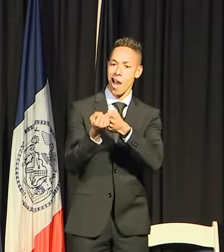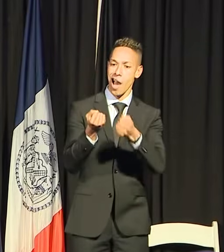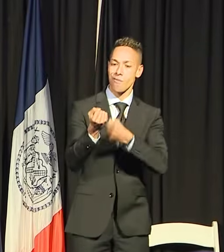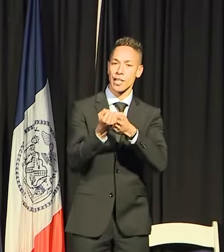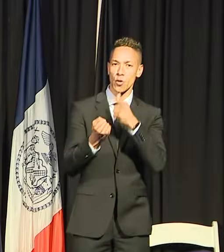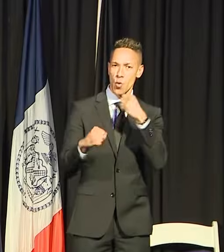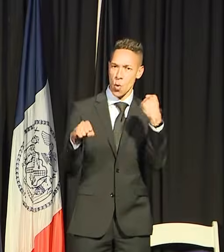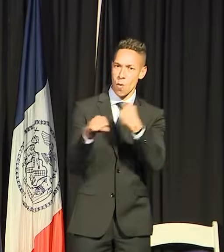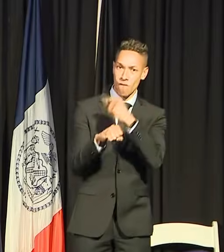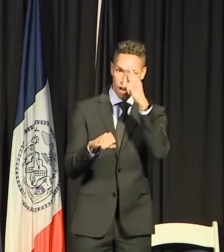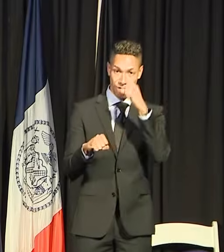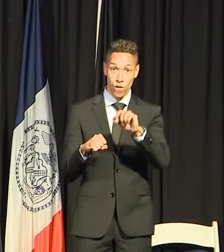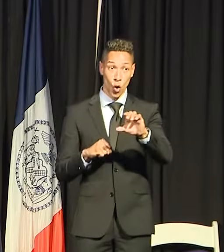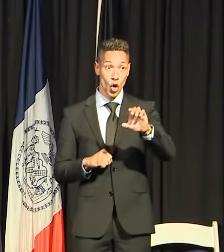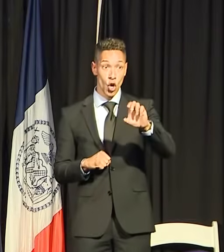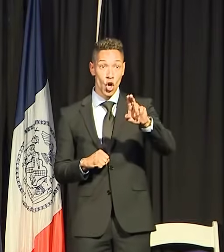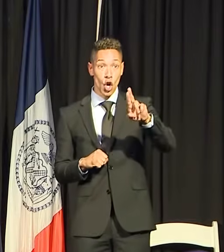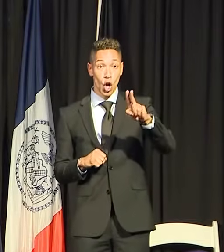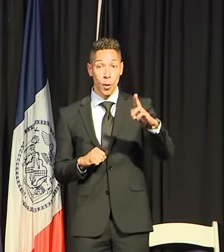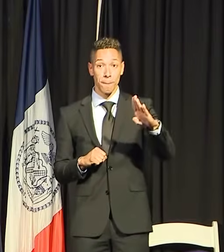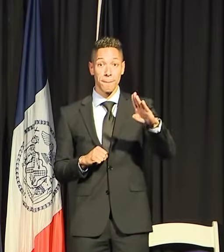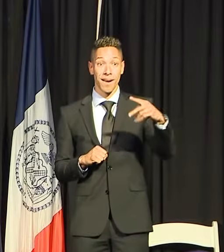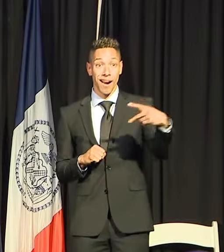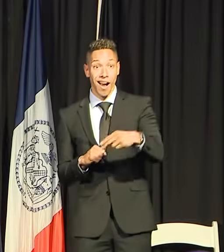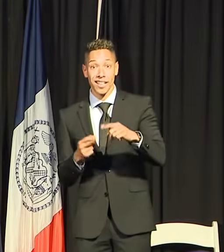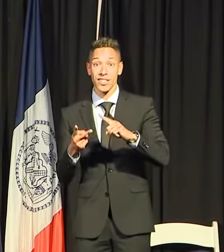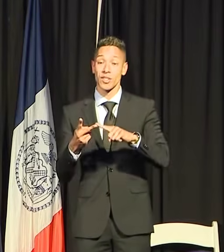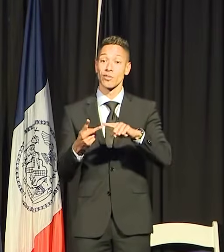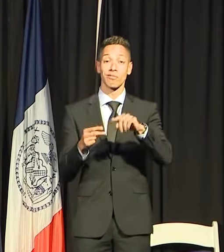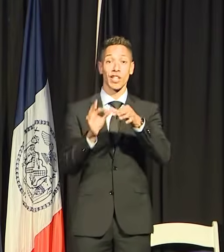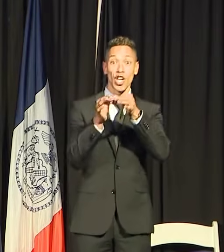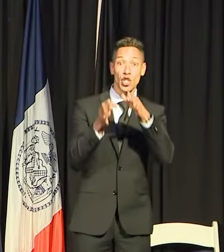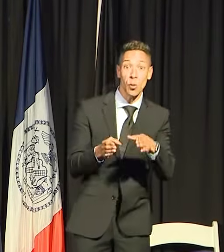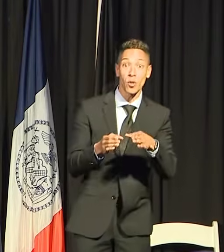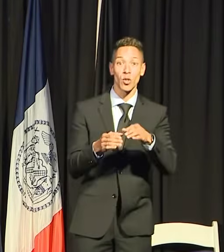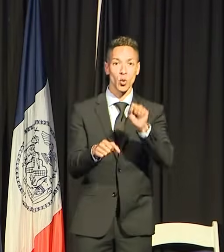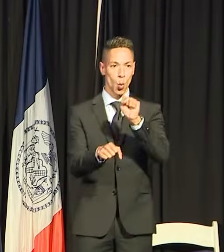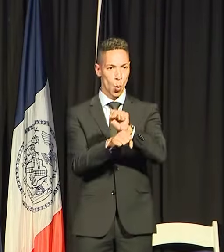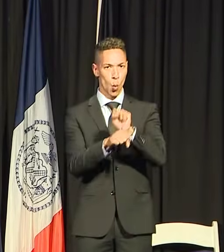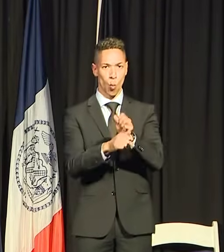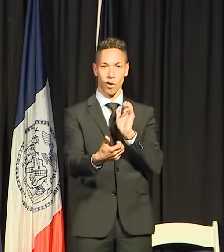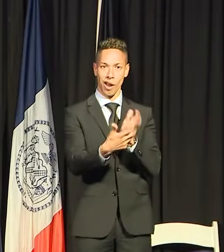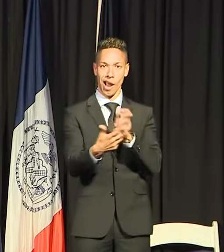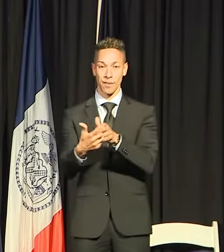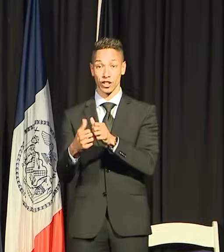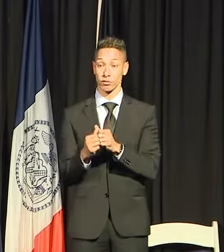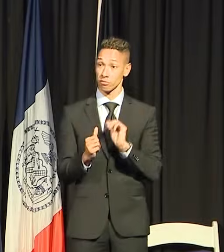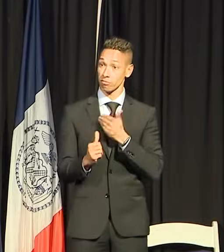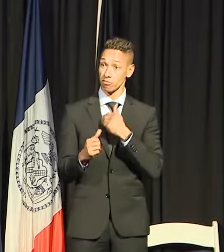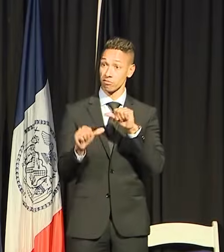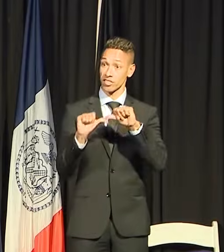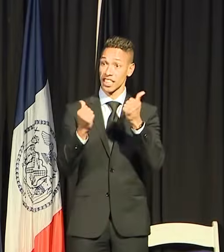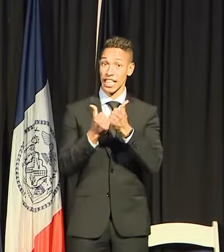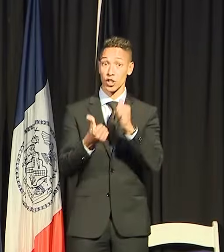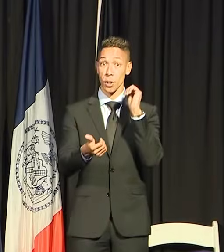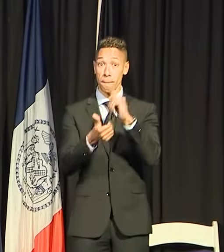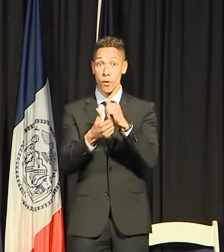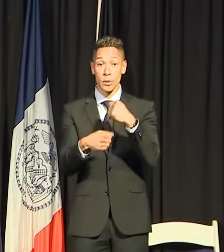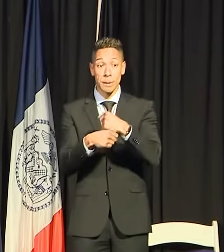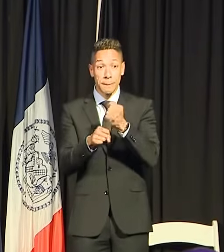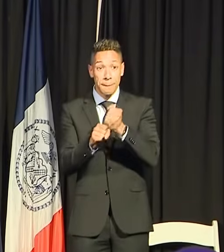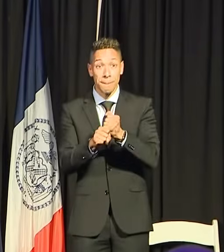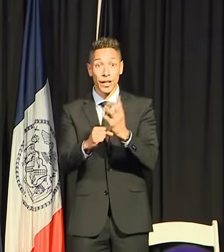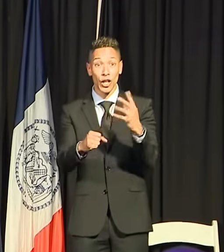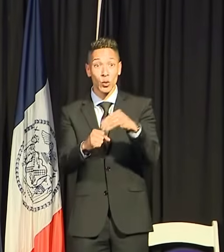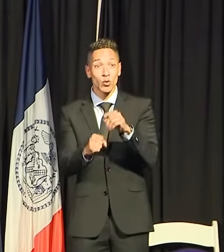for curb cuts, interpreters, and workplace accommodations, to our agency partners who make inclusion real